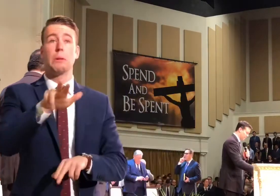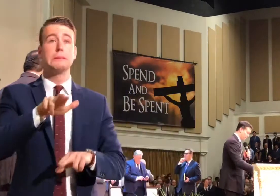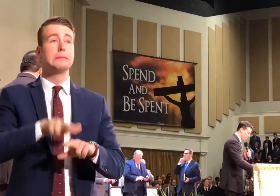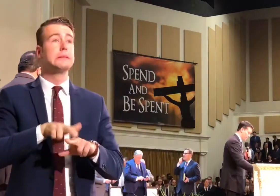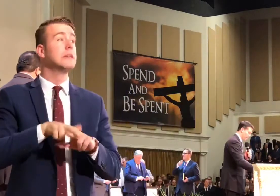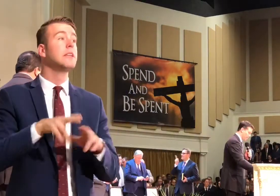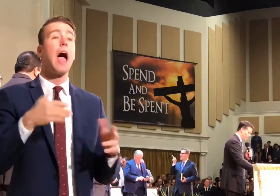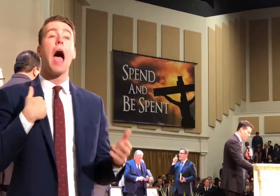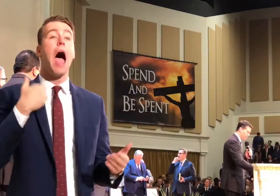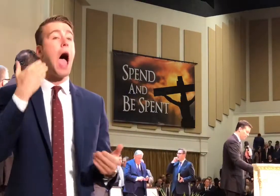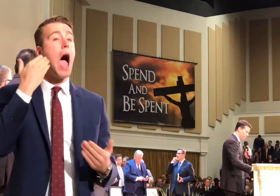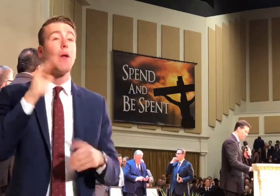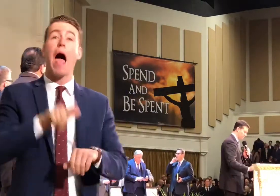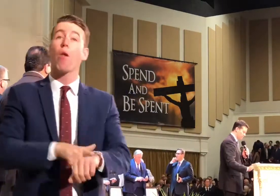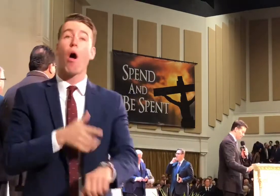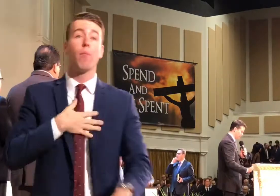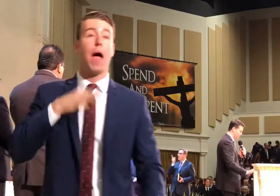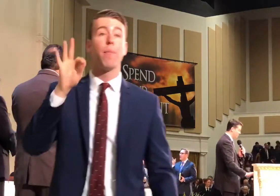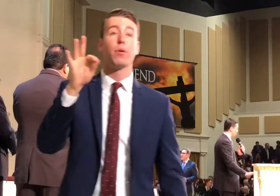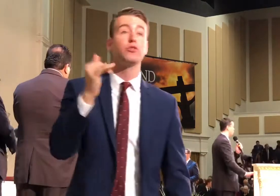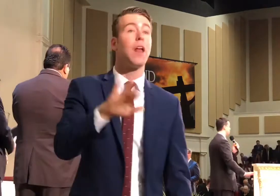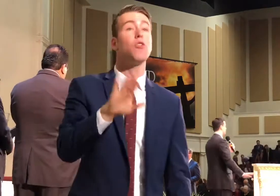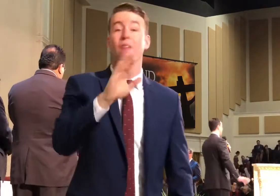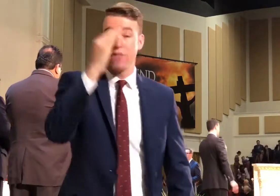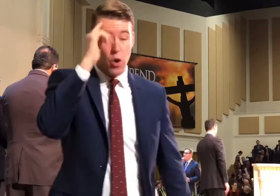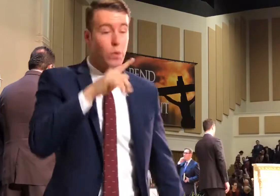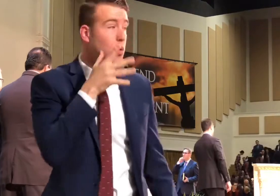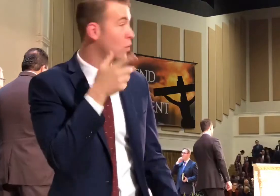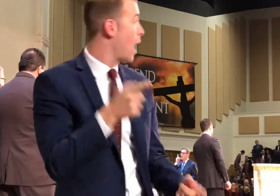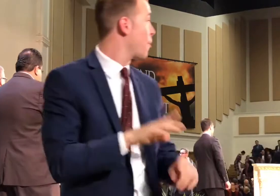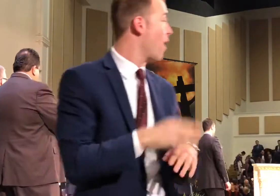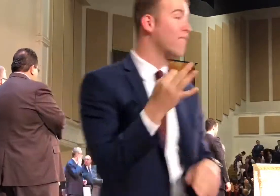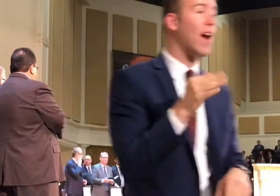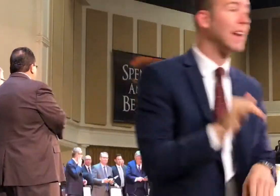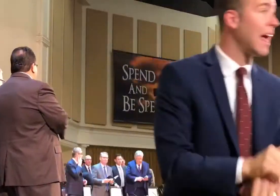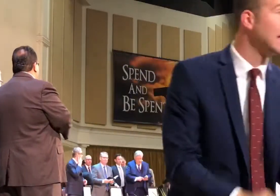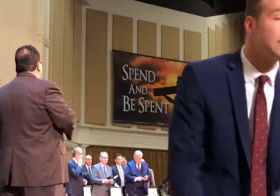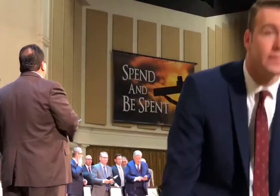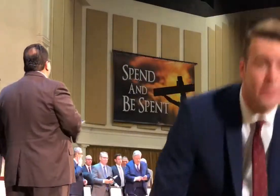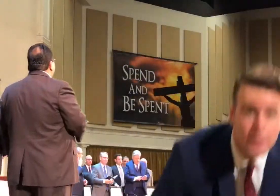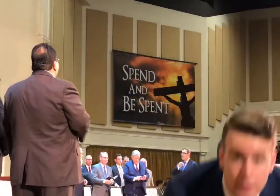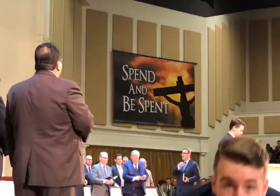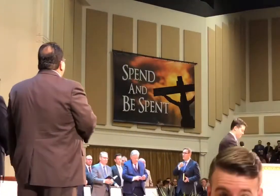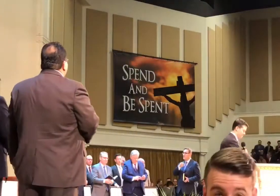You can find a seat. I don't know how long I'm going to preach tonight. You never know what's going to happen on a Friday night.